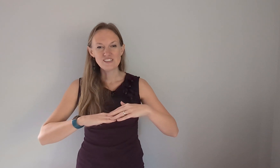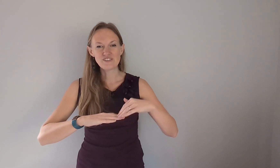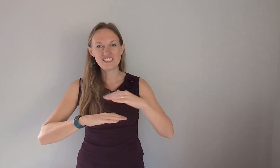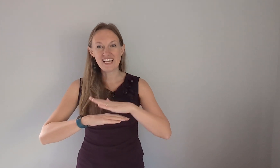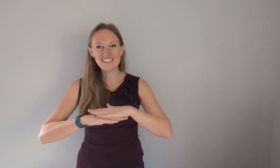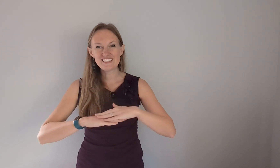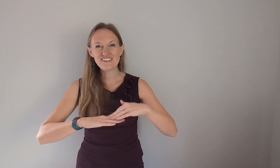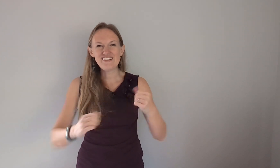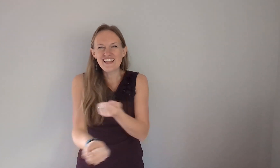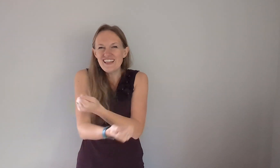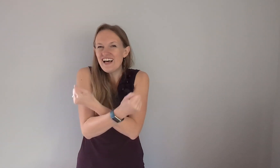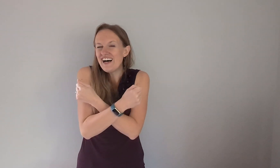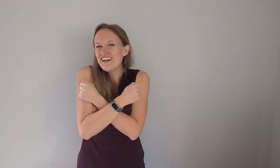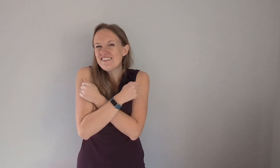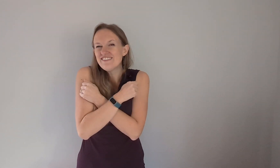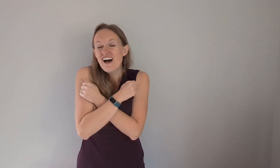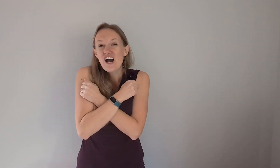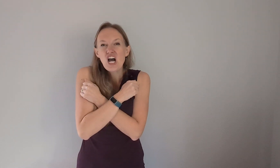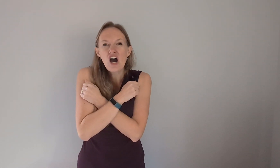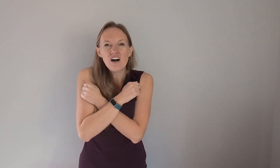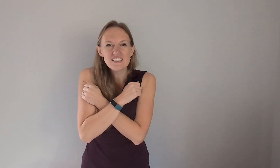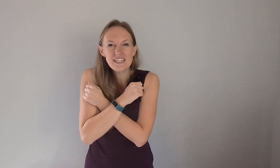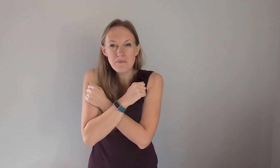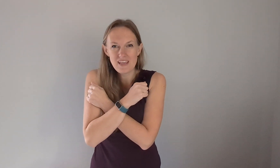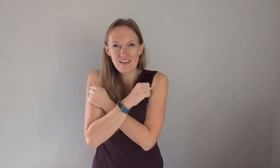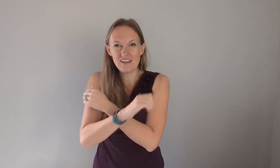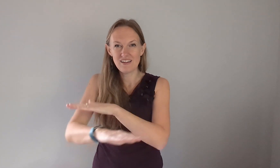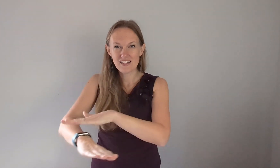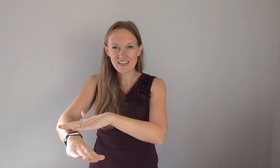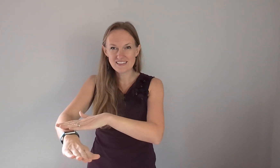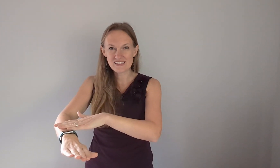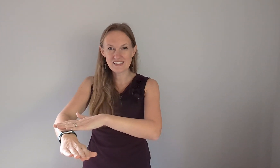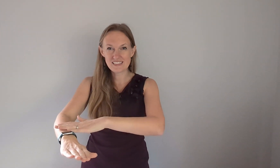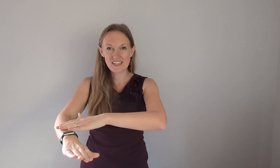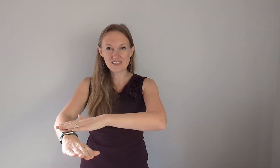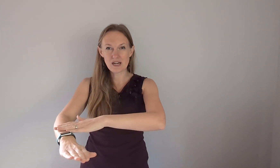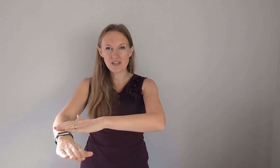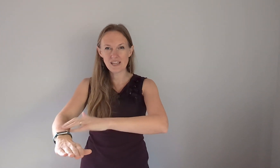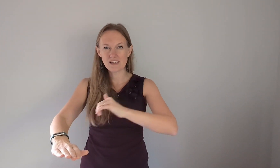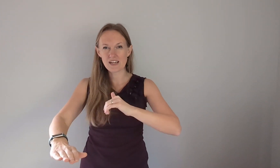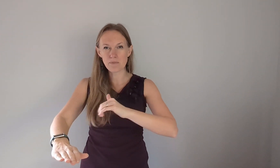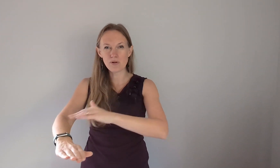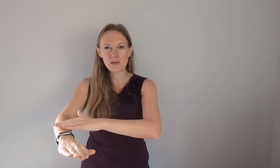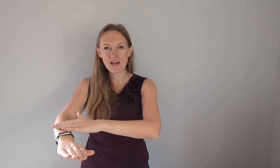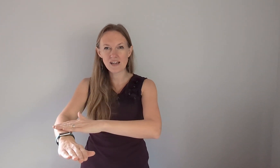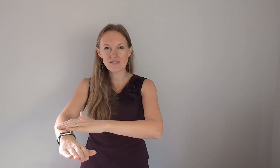So gentle love calling me. Okay, so you're going to take your dominant hand, kind of pulling back from